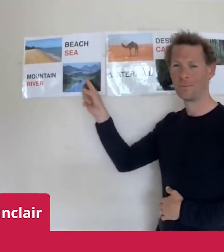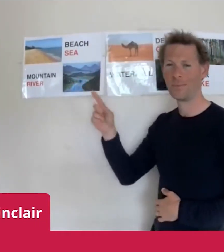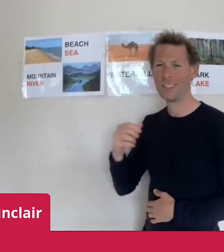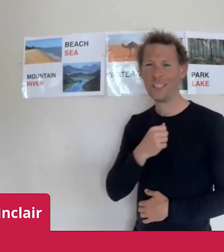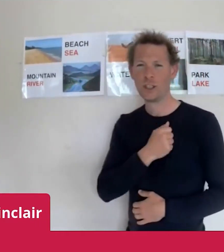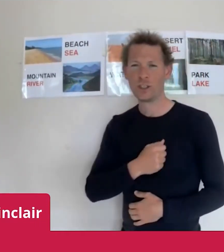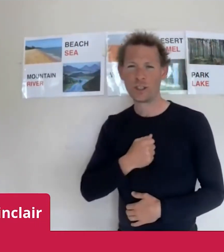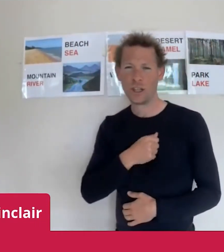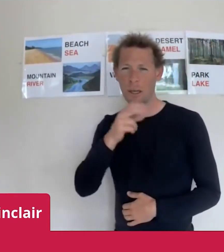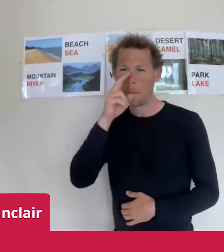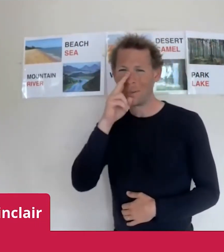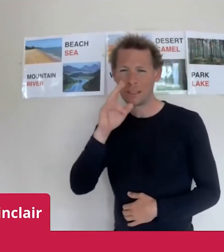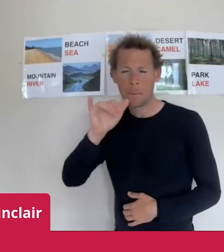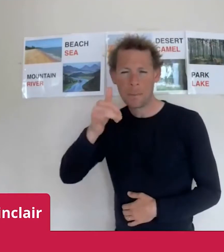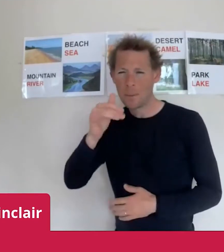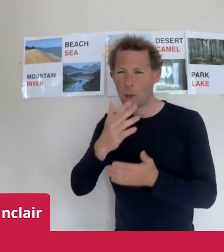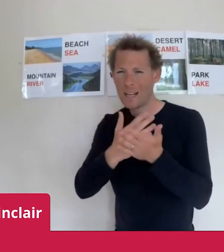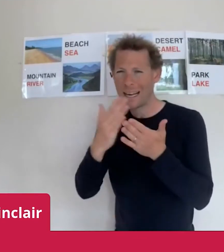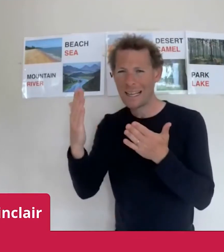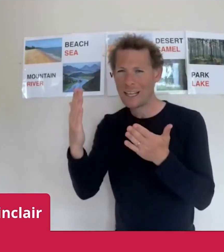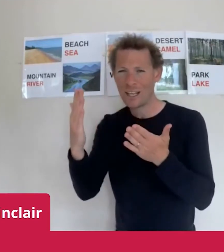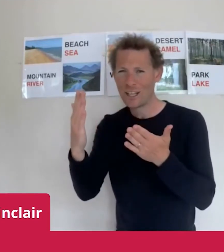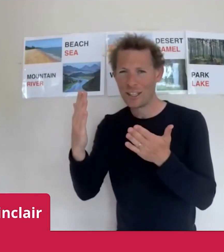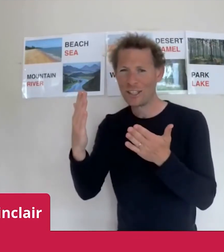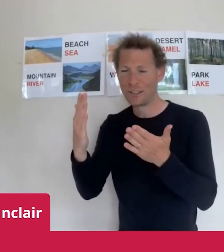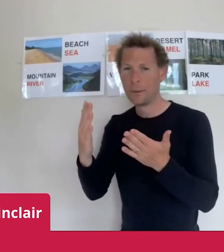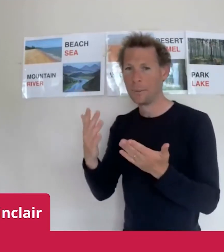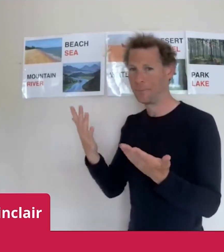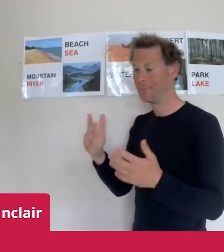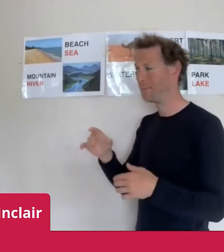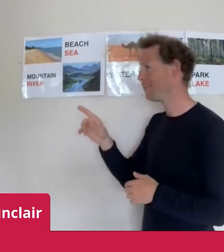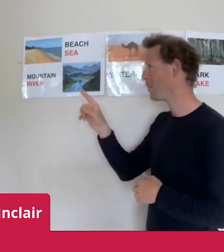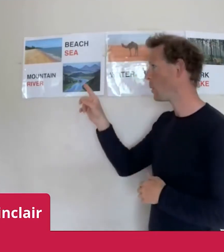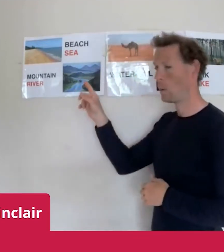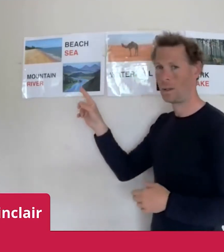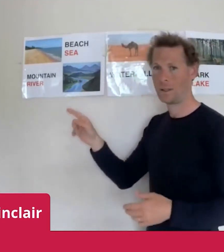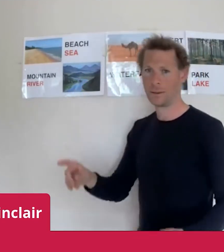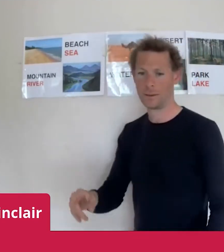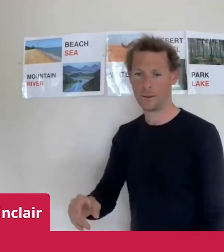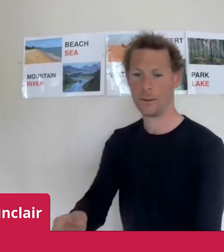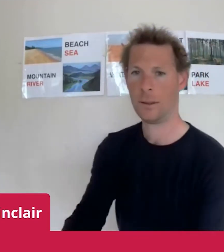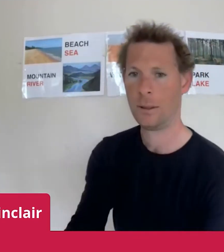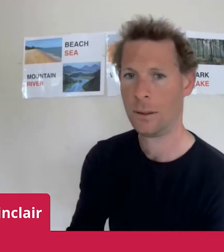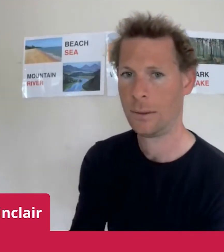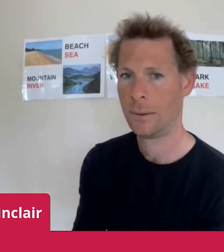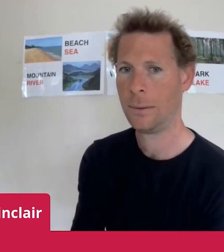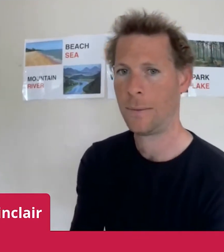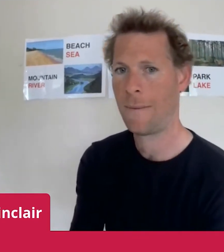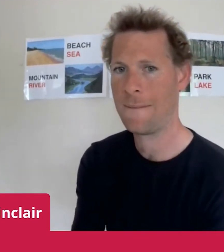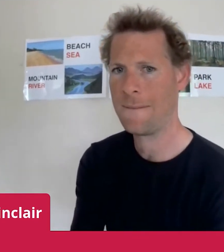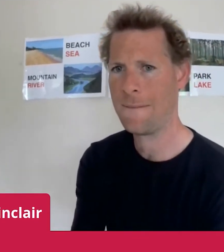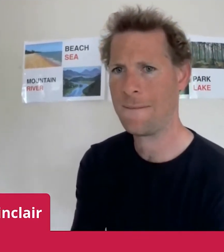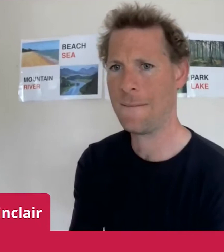Okay, let's look at this picture. Now, sorry, the picture might not be totally clear, but let